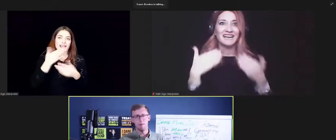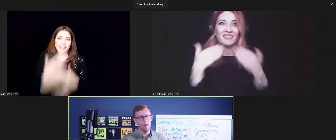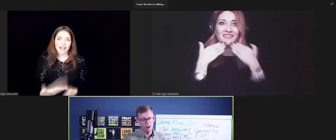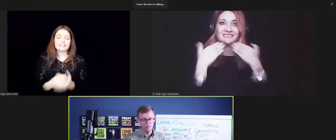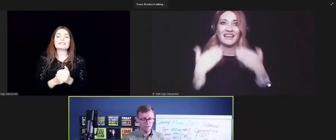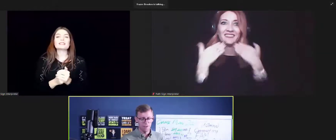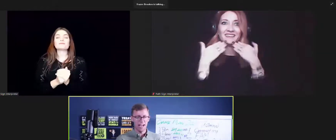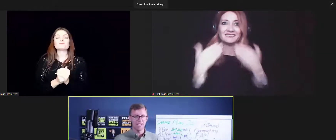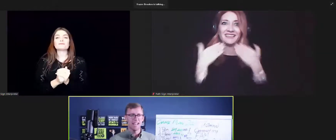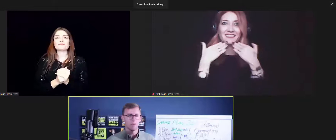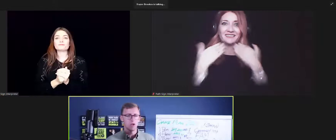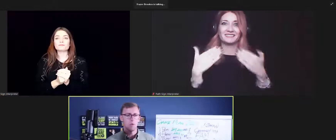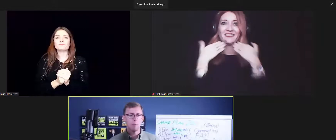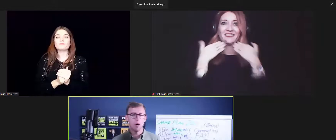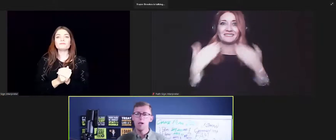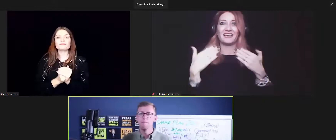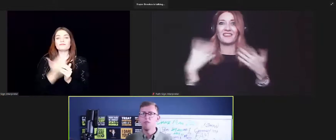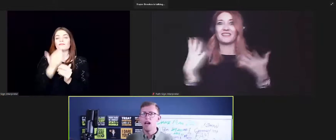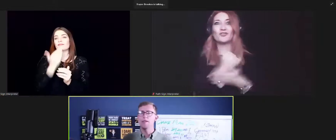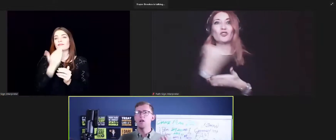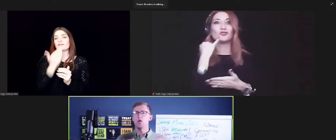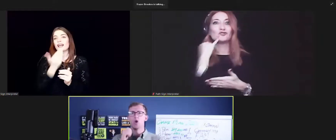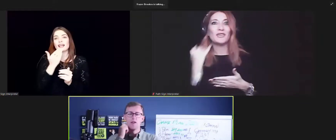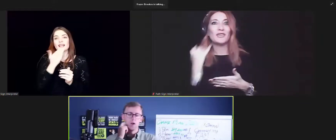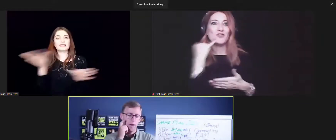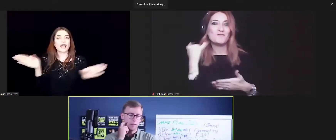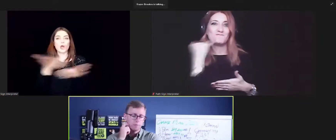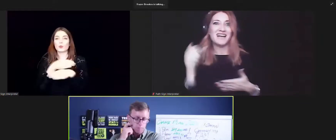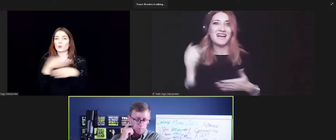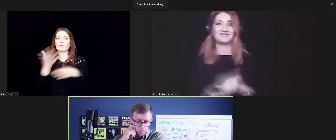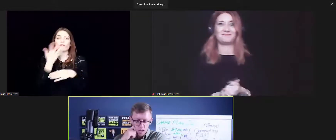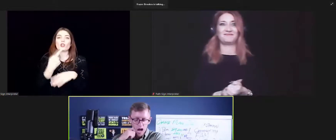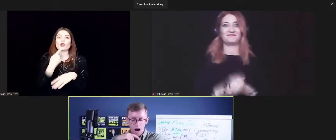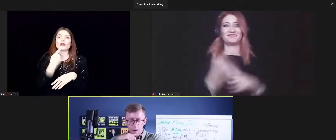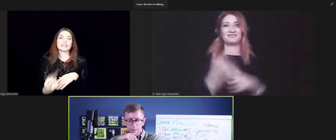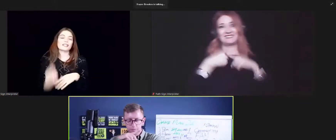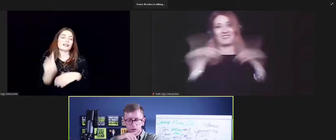little bit more of your guys' languages as well, but I'm going to tell you a story real quick.